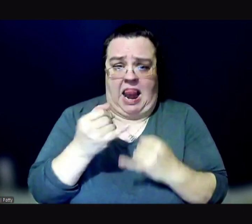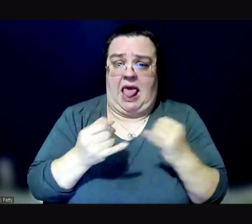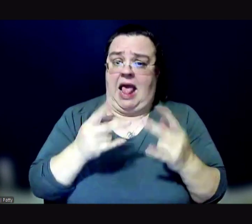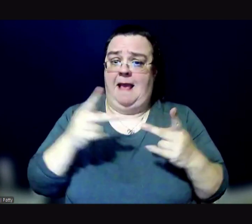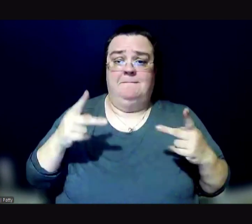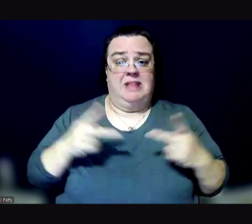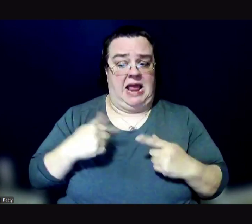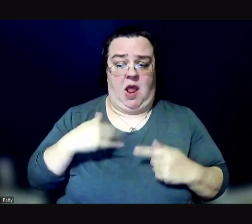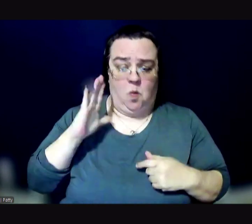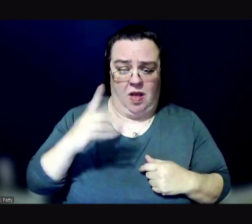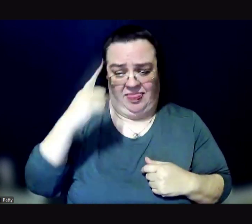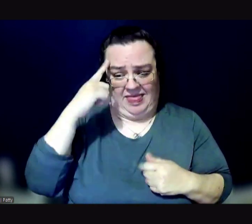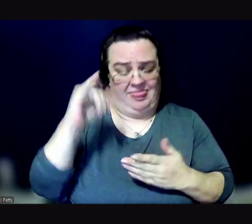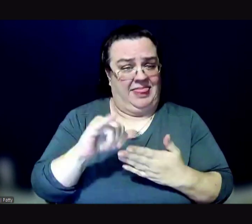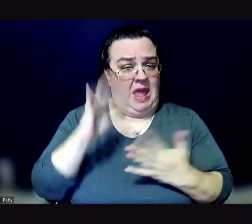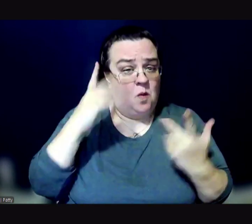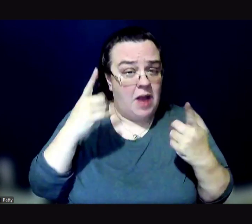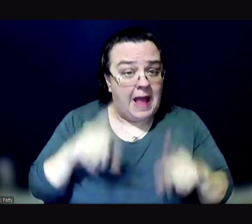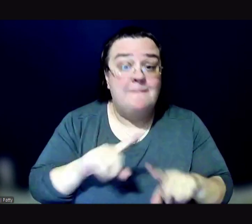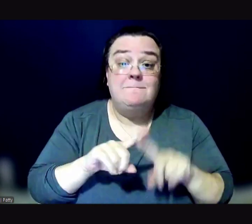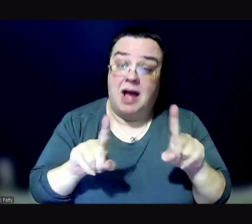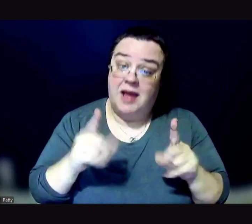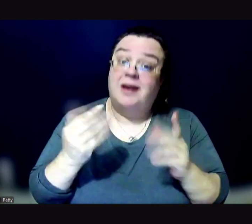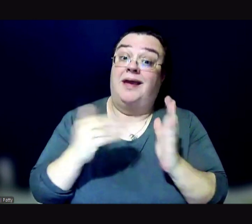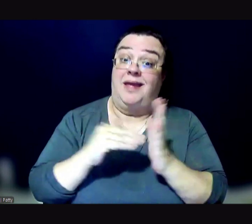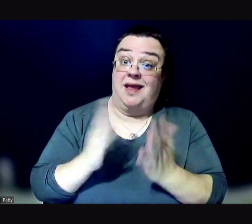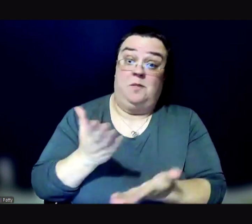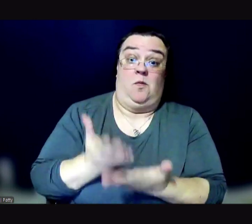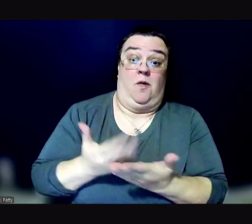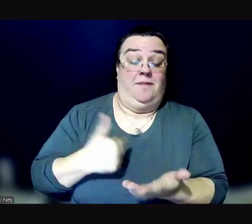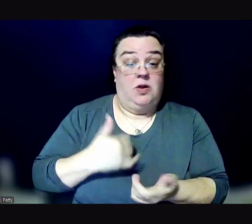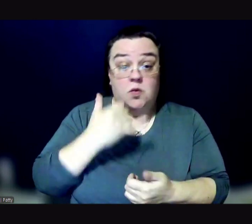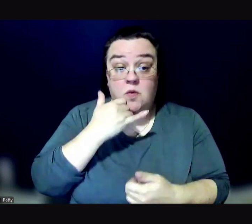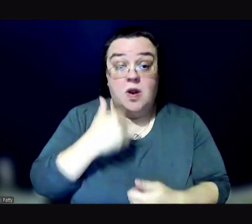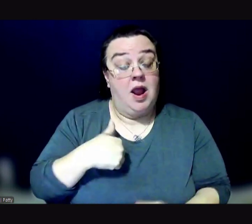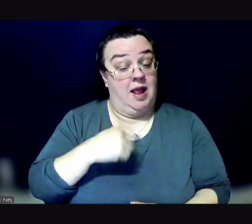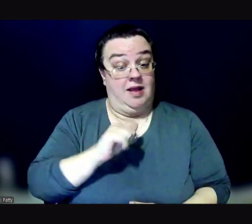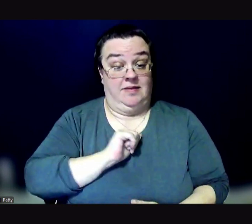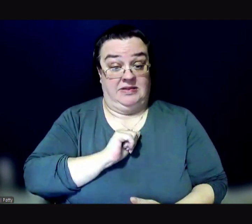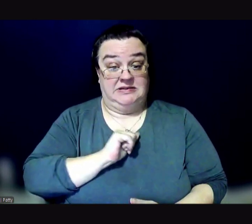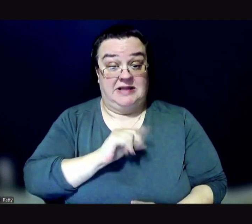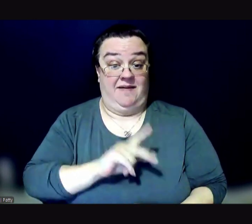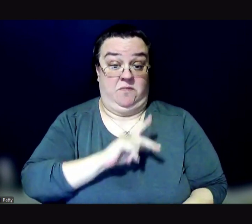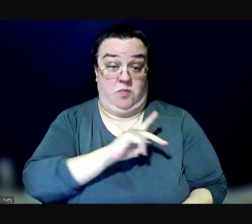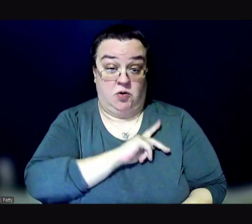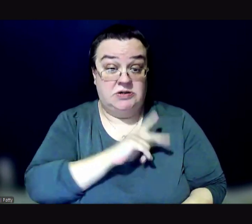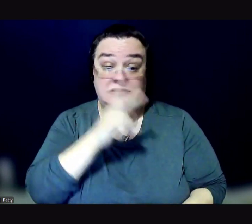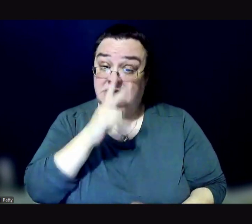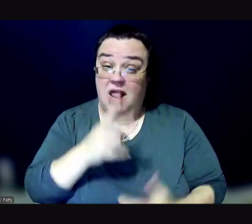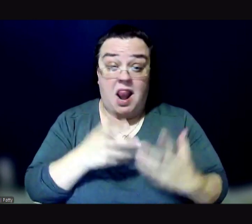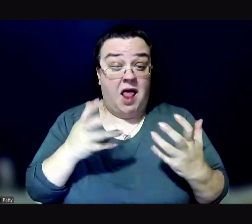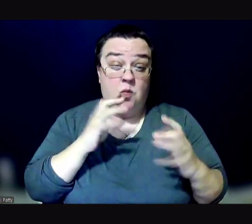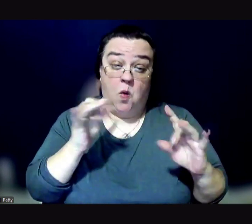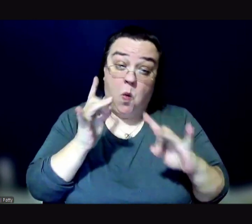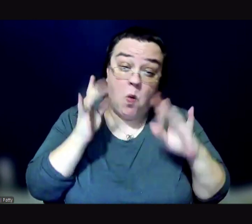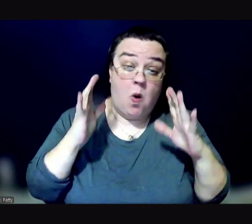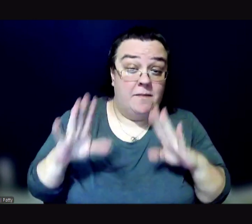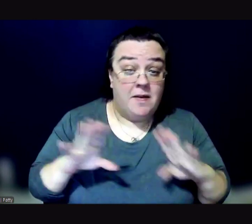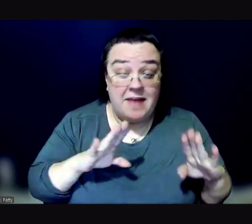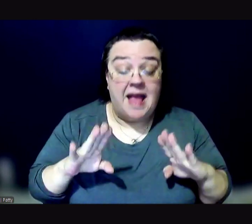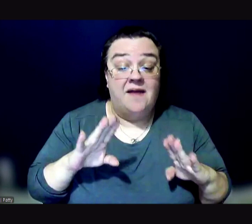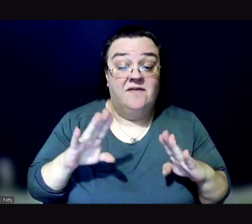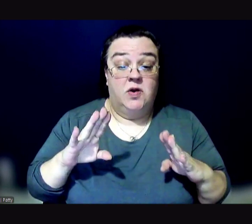this to happen. But again, I've been proven wrong. I've seen myself personally a lot of horrible behavior when it came down to